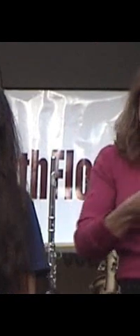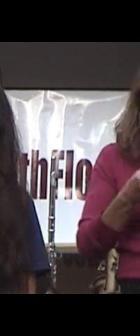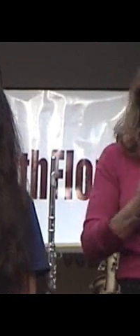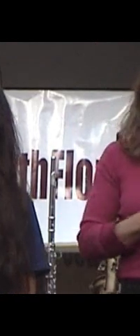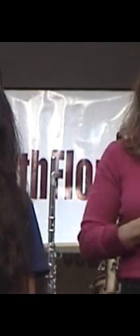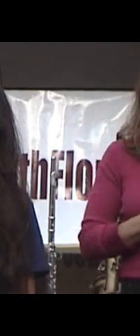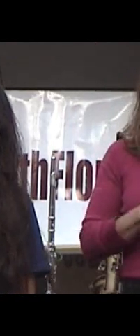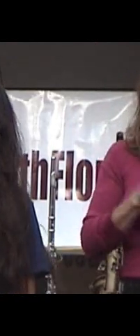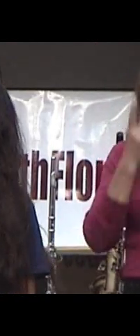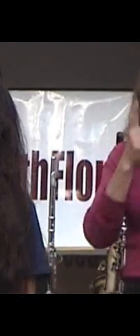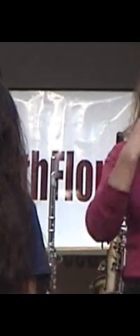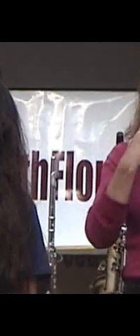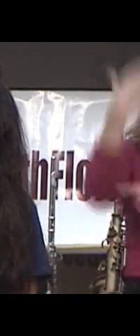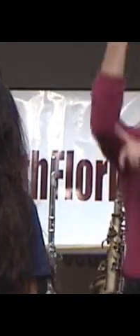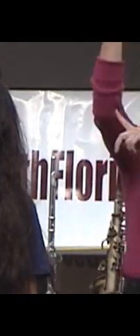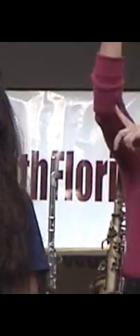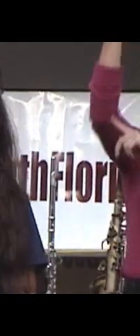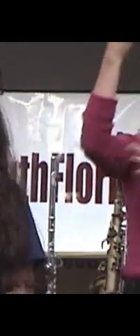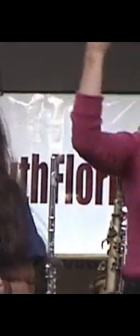else see the red flag up there?